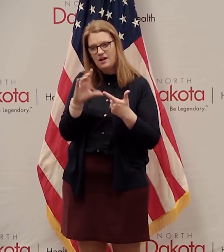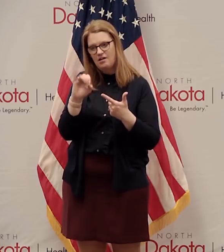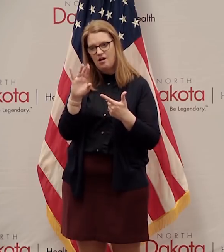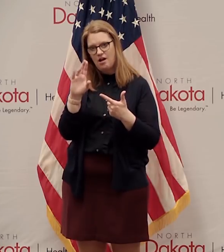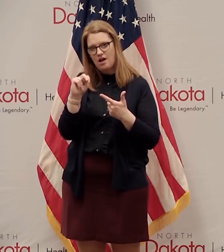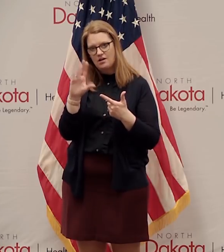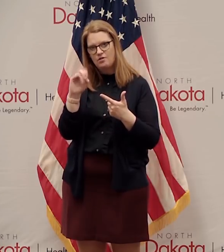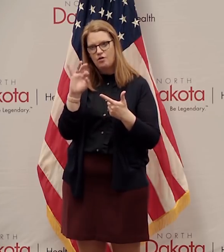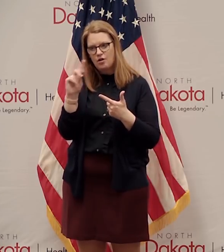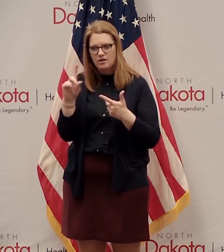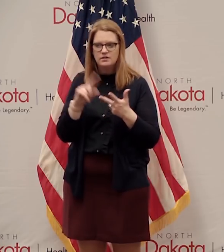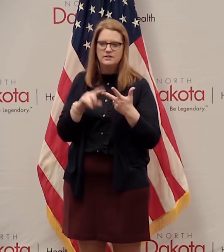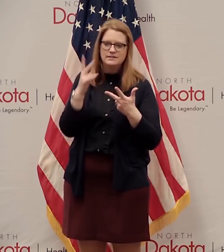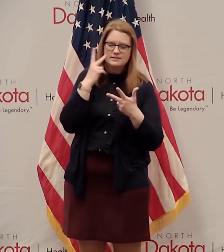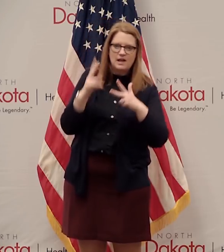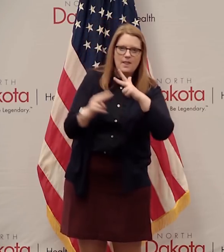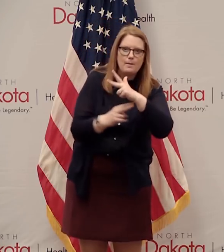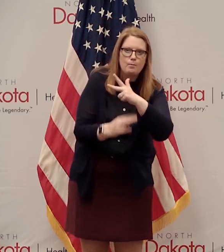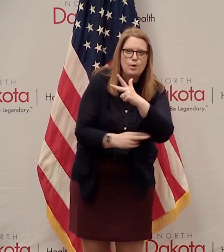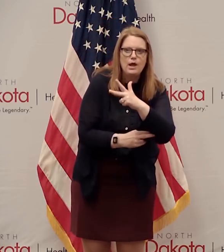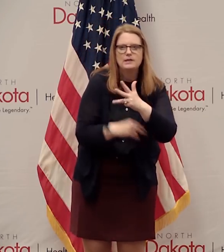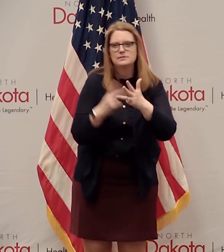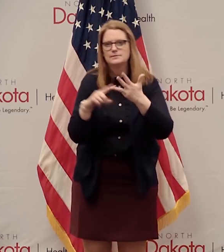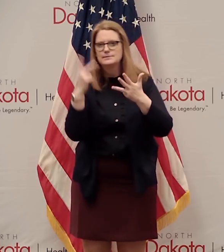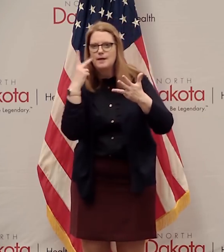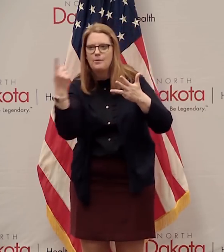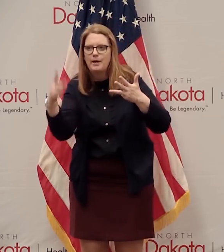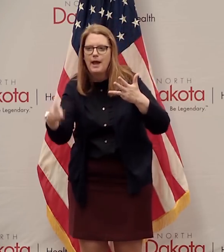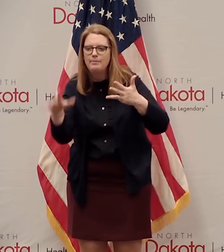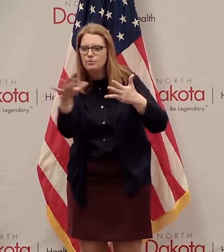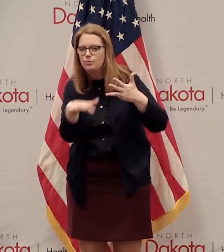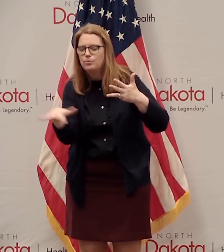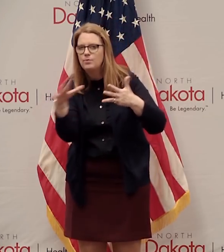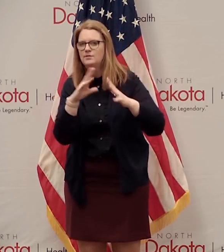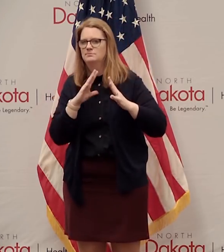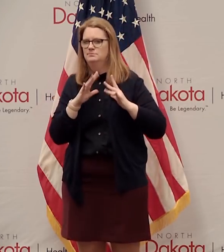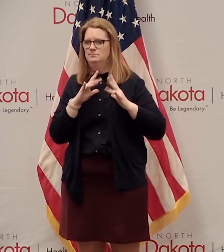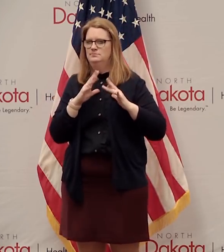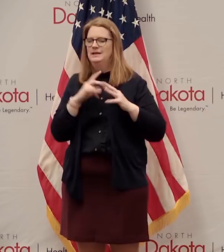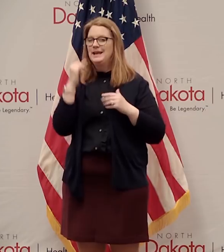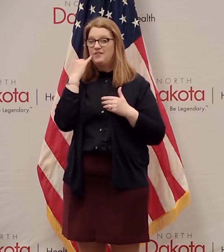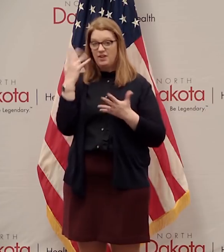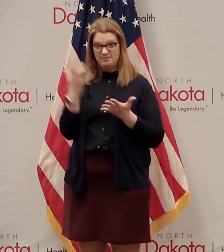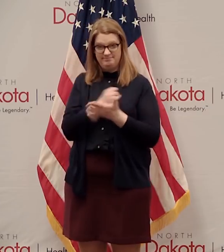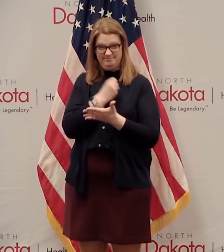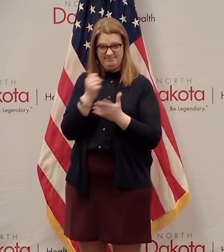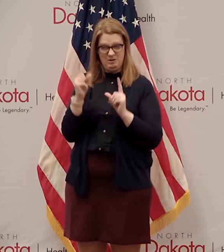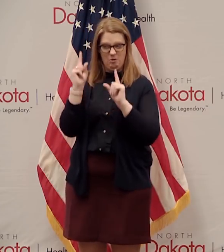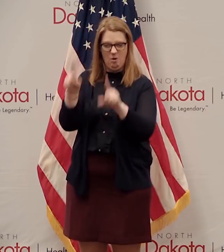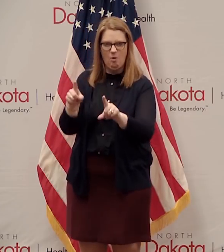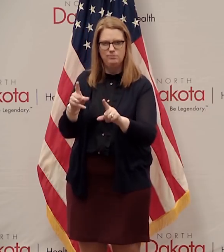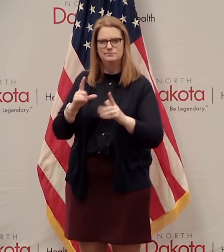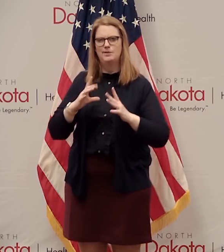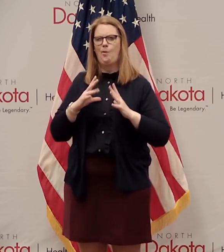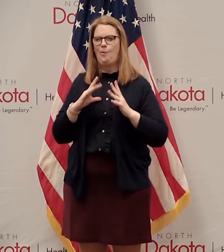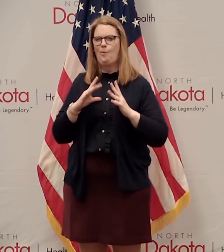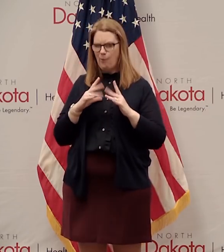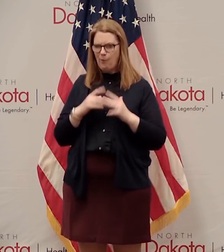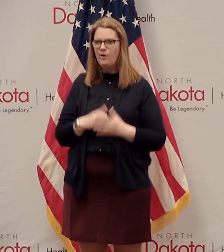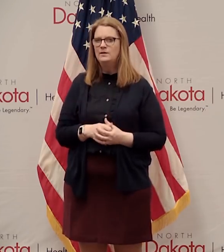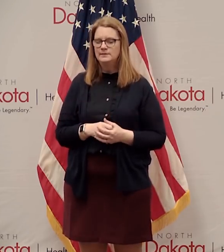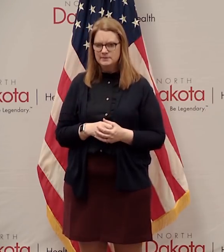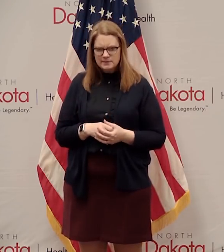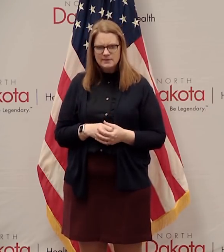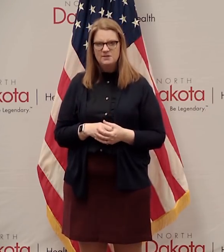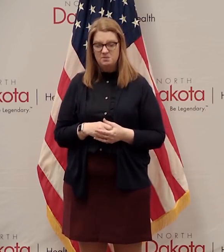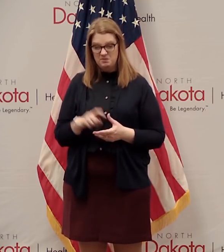saw the bridge, saw where the first shots were fired, and if you ever get a chance to get there and see that, it's kind of amazing to think that how